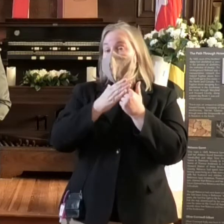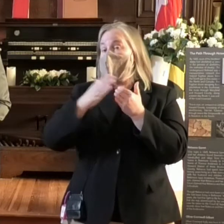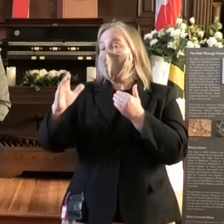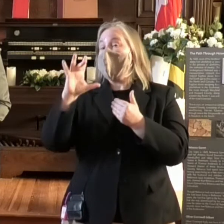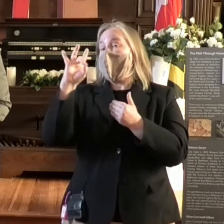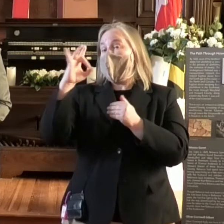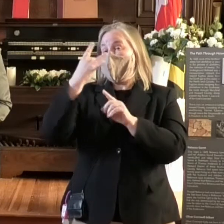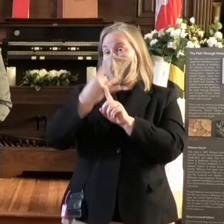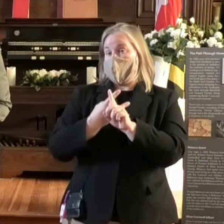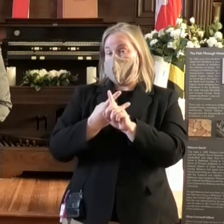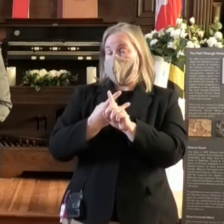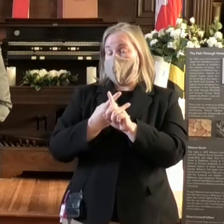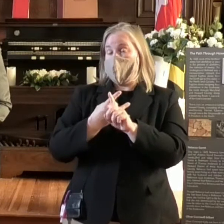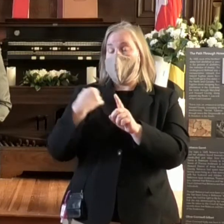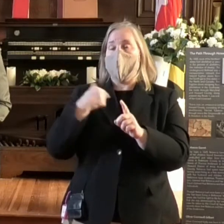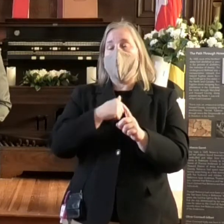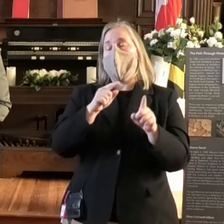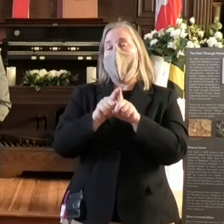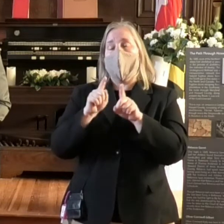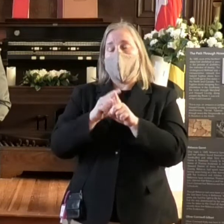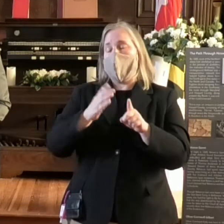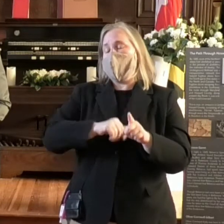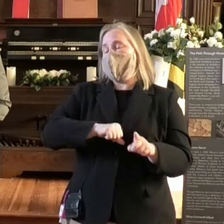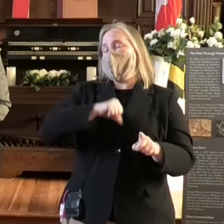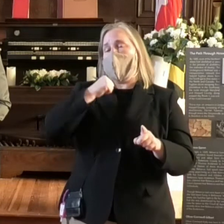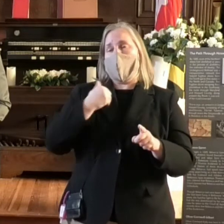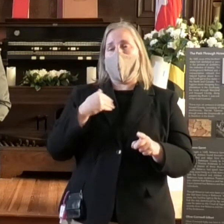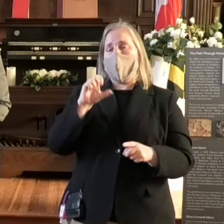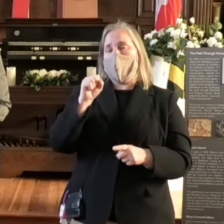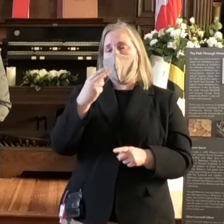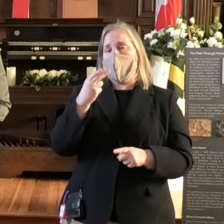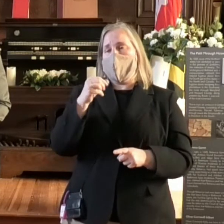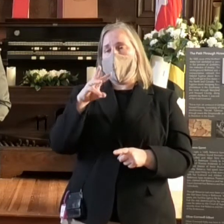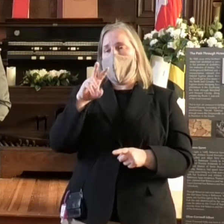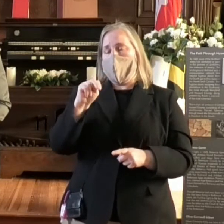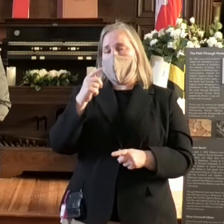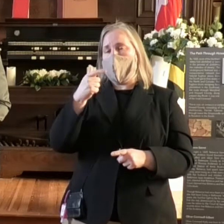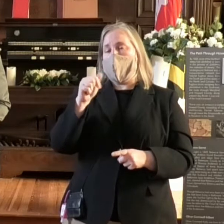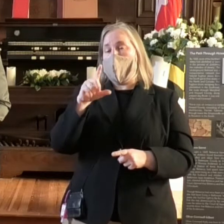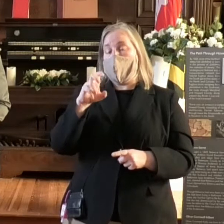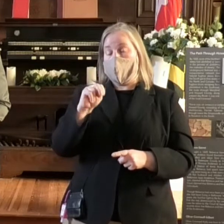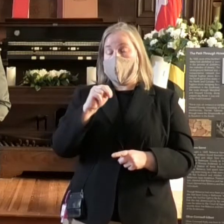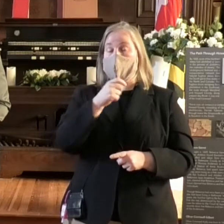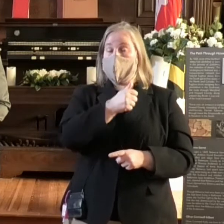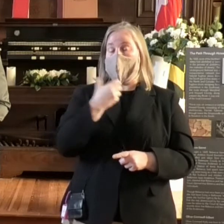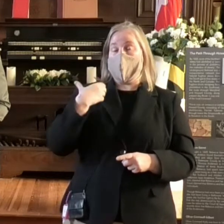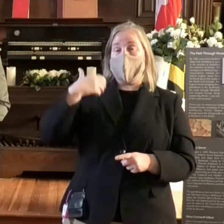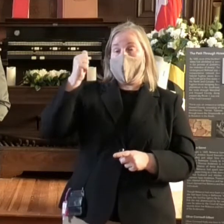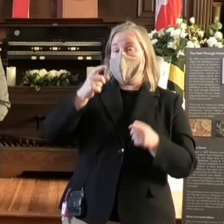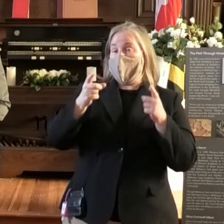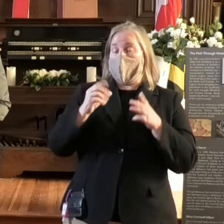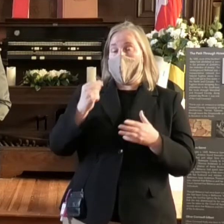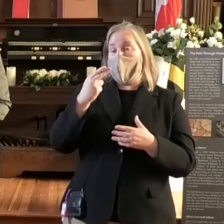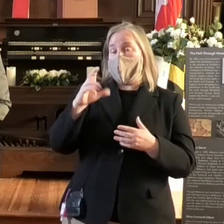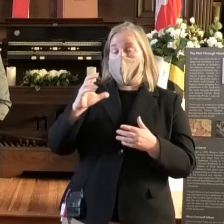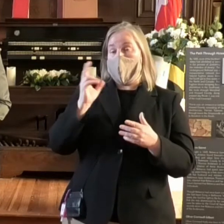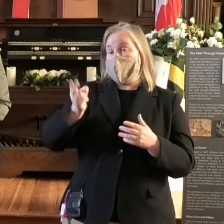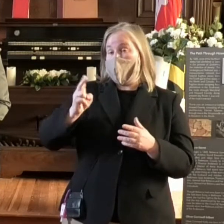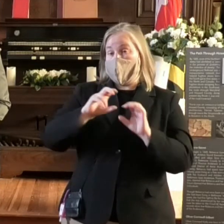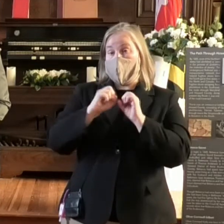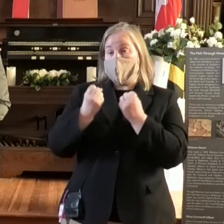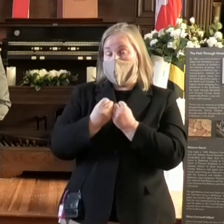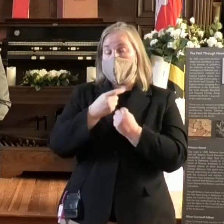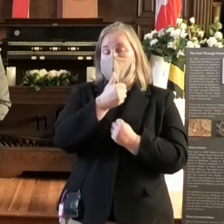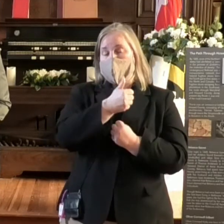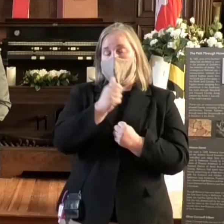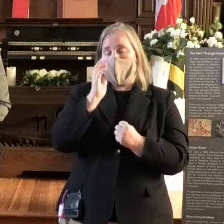We're also proud to have Sean Gladden, the Executive Director of the Howard County Historical Society, as